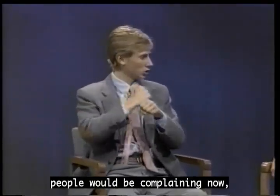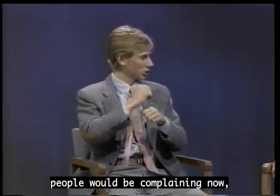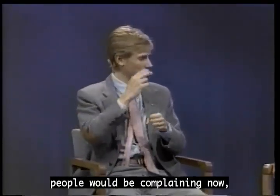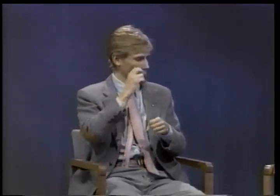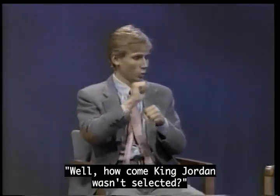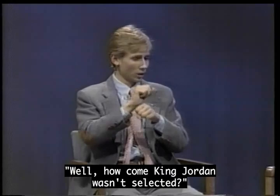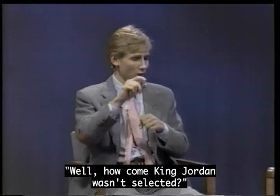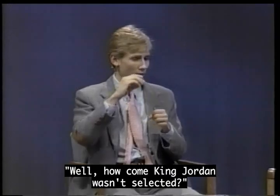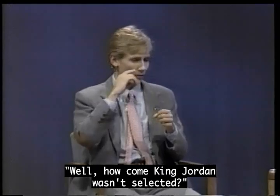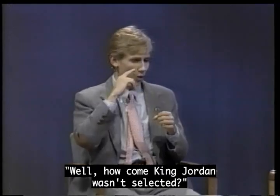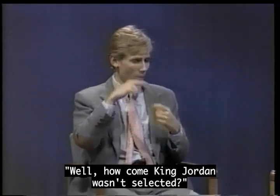selected?